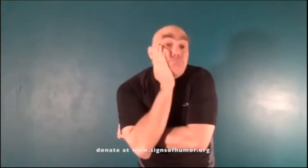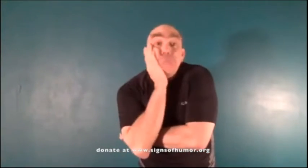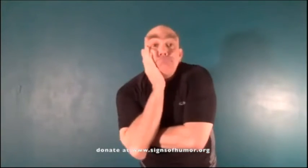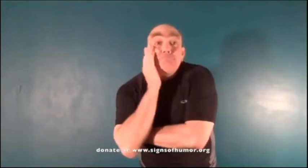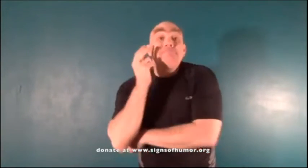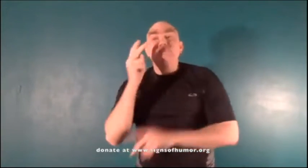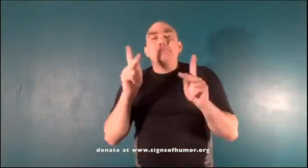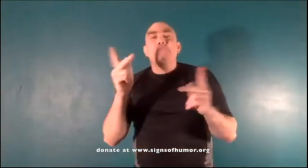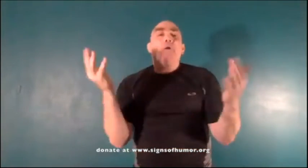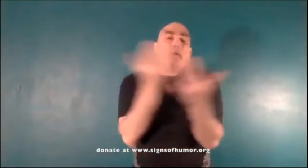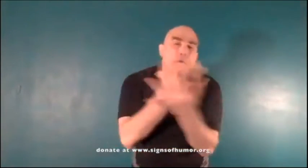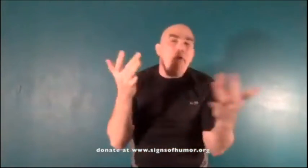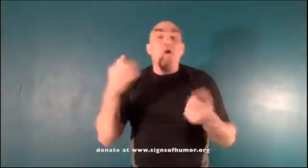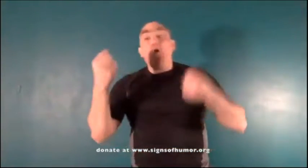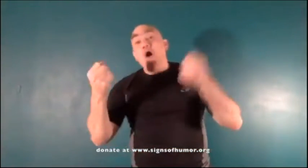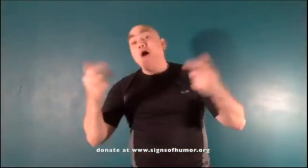captioned, and so I watched life.